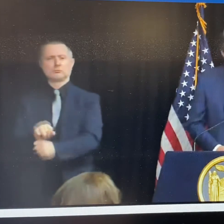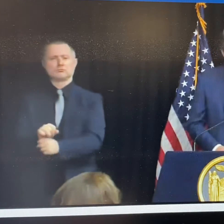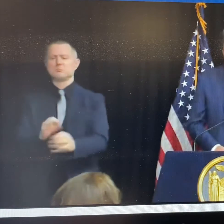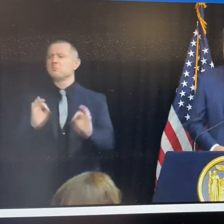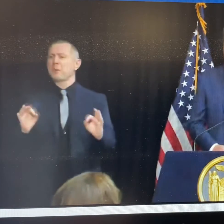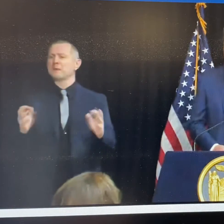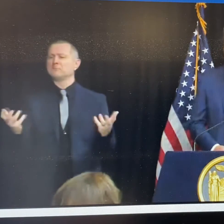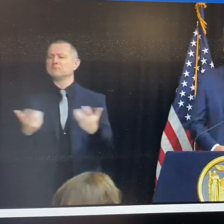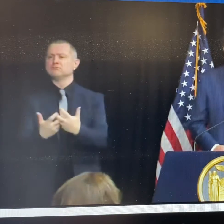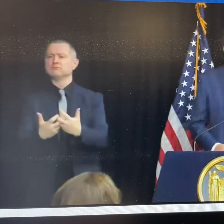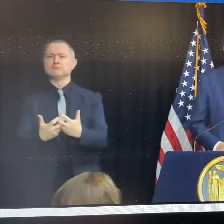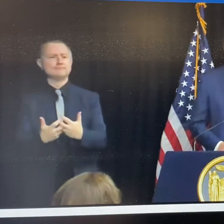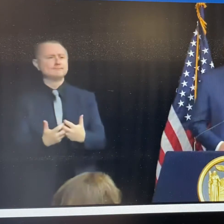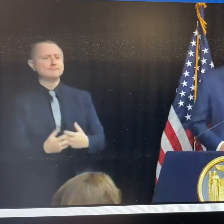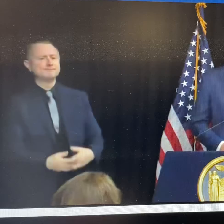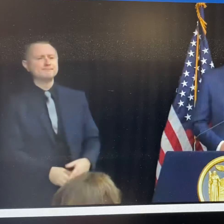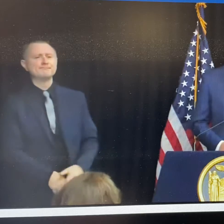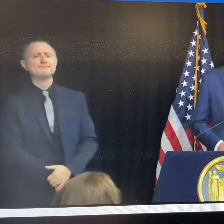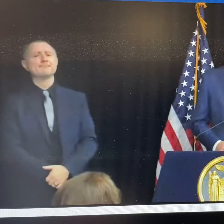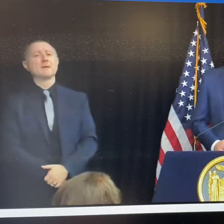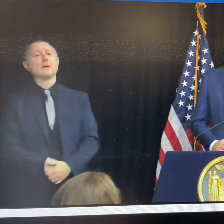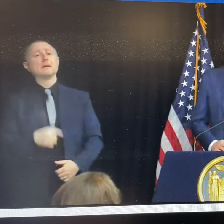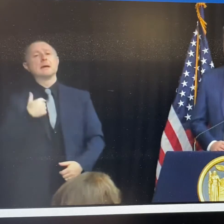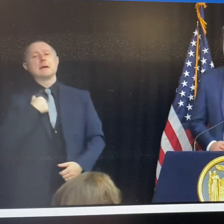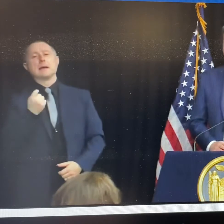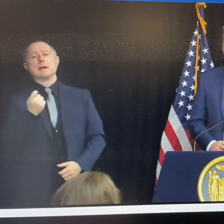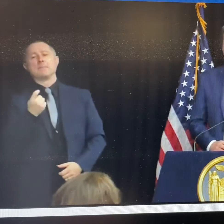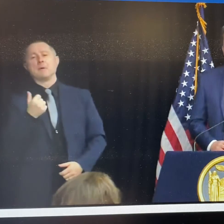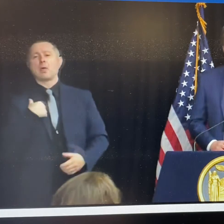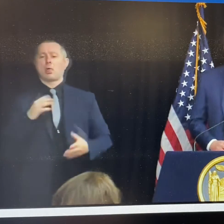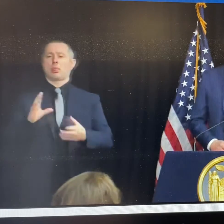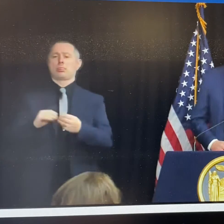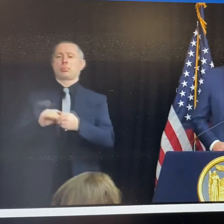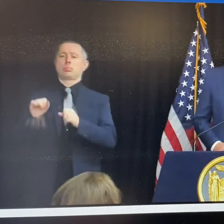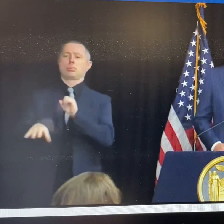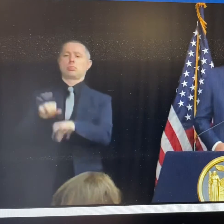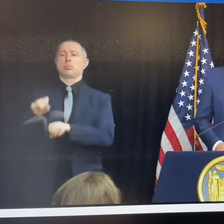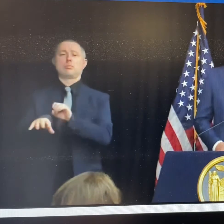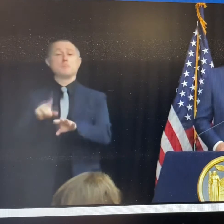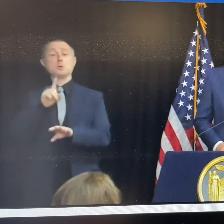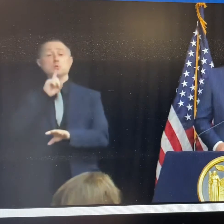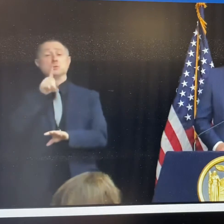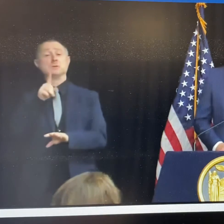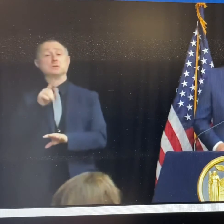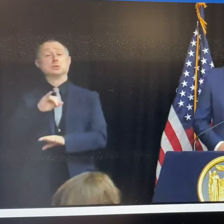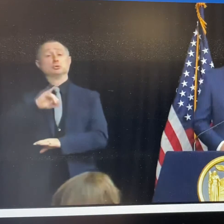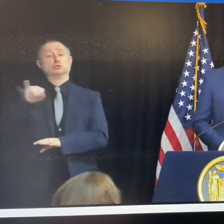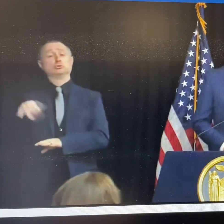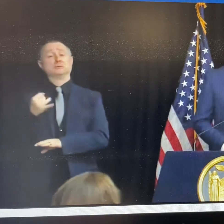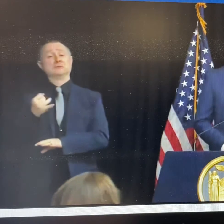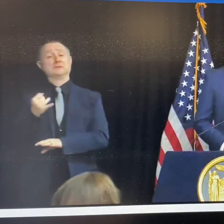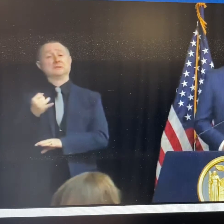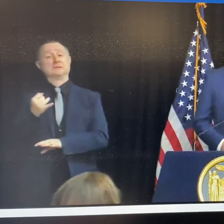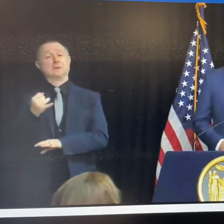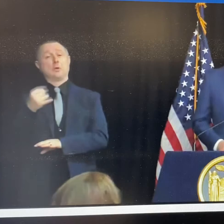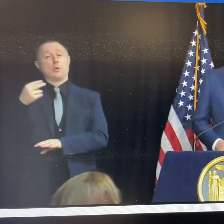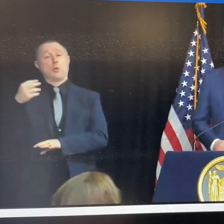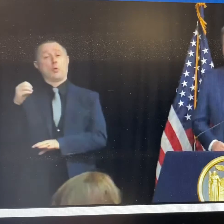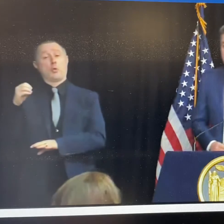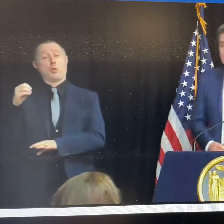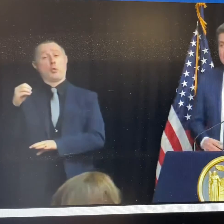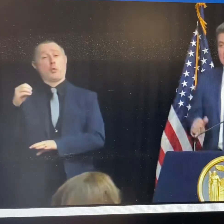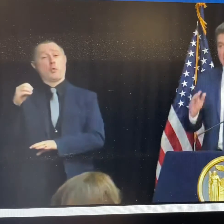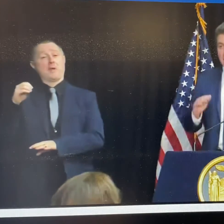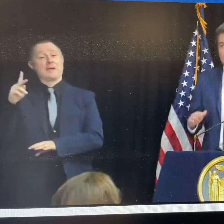officer. And I may be speaking out of school. I know somewhere in this room, Ji-Hoon Kim is standing around. And I know